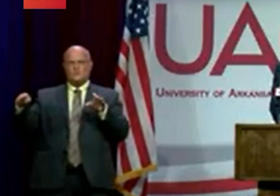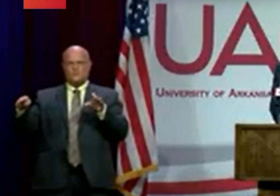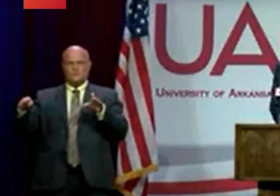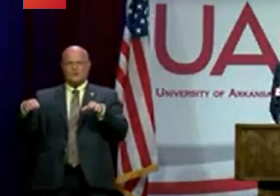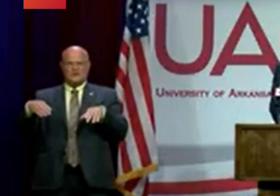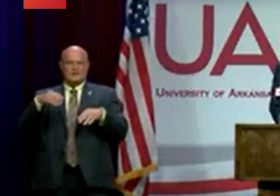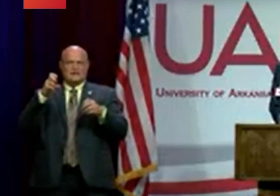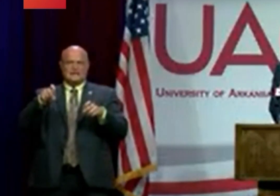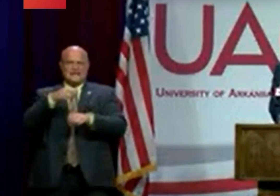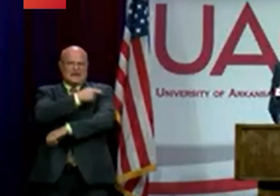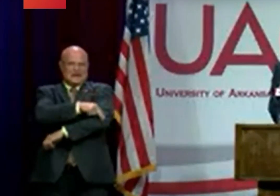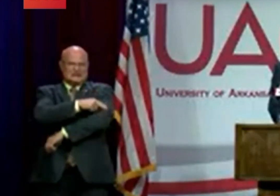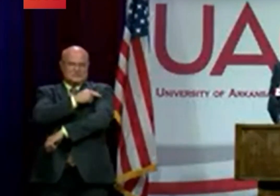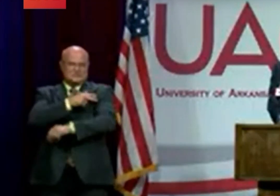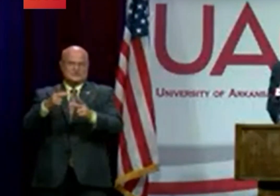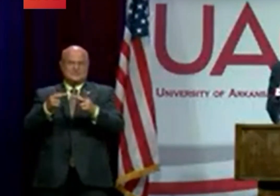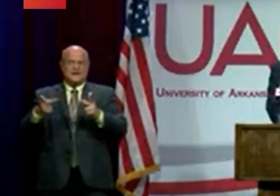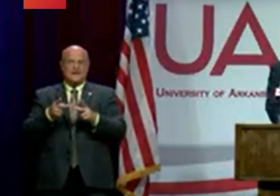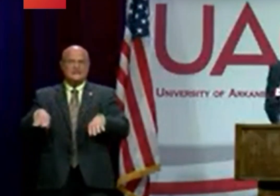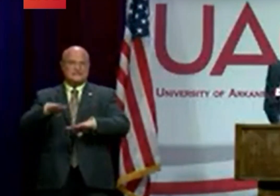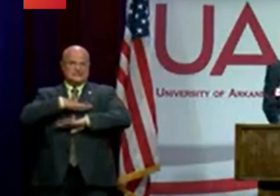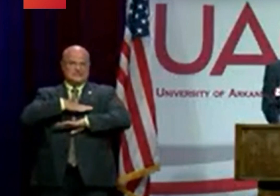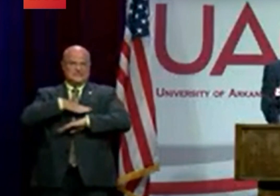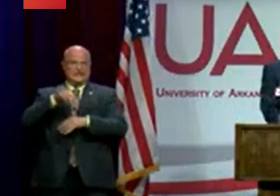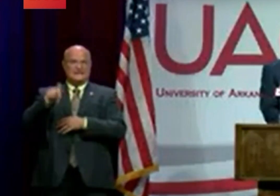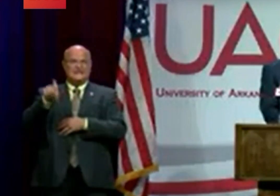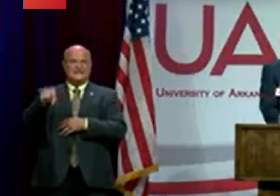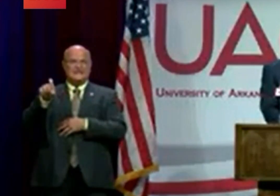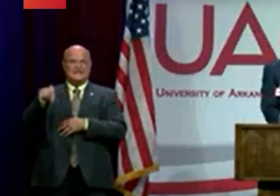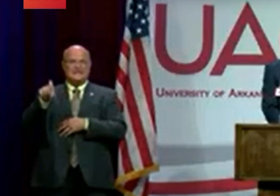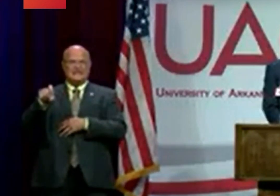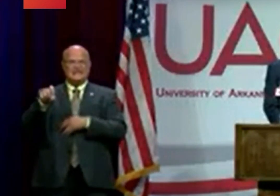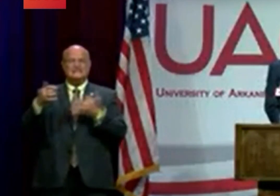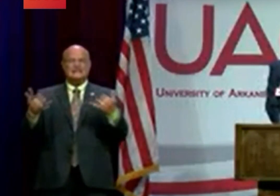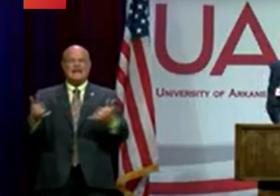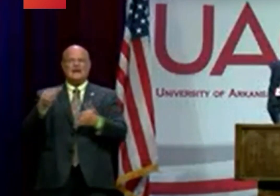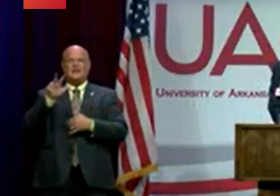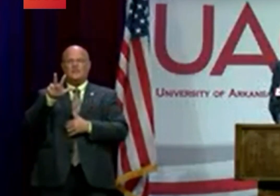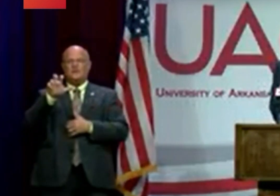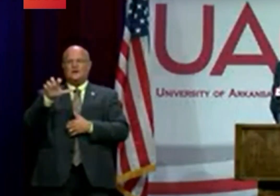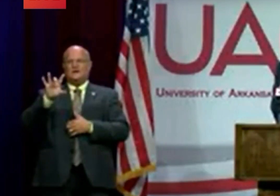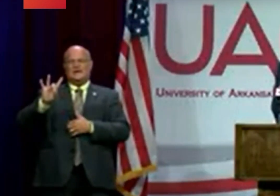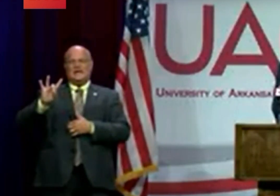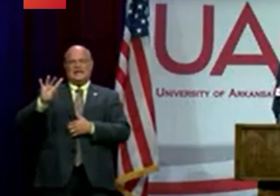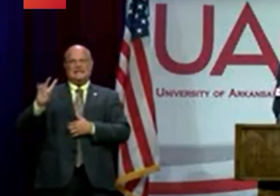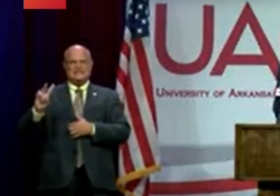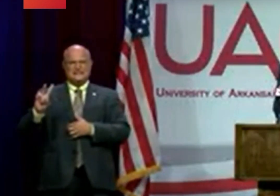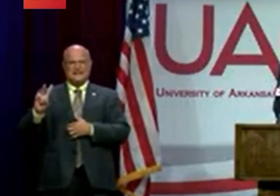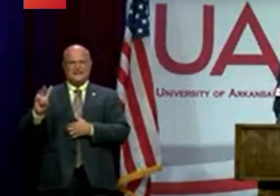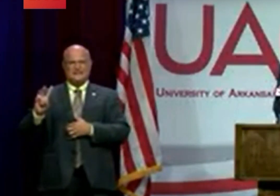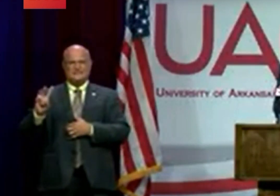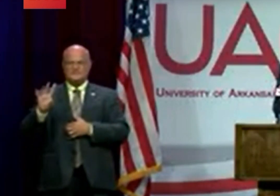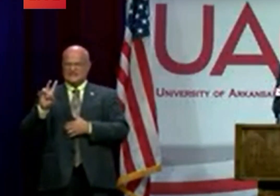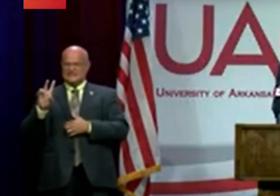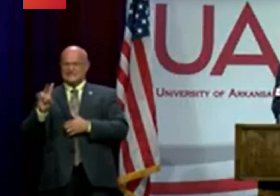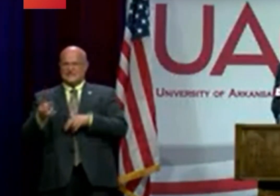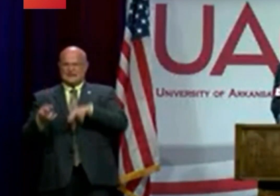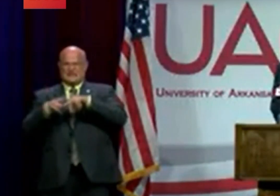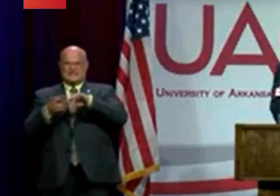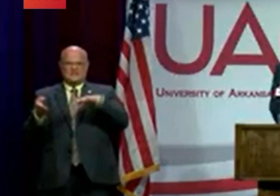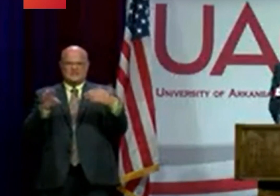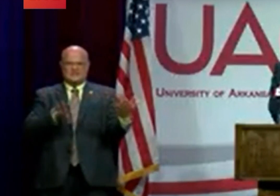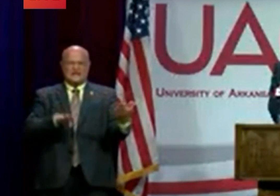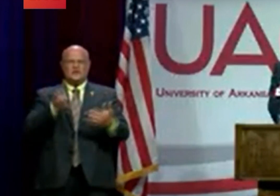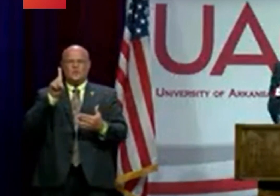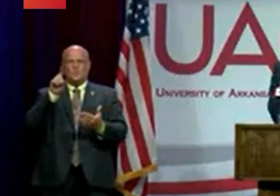the needs of COVID patients. That is down 2 to 387. We've had 7 additional deaths. That brings us